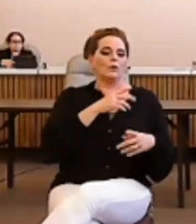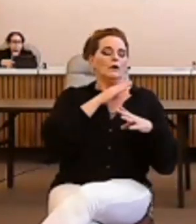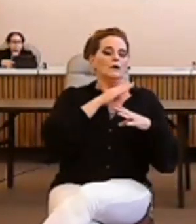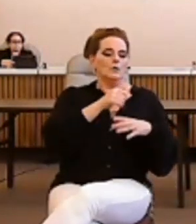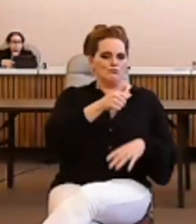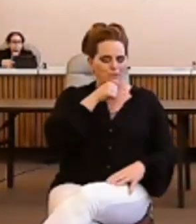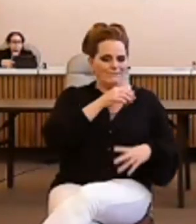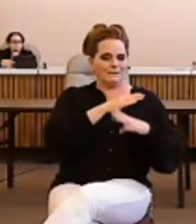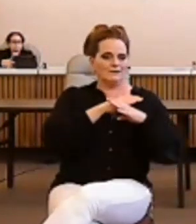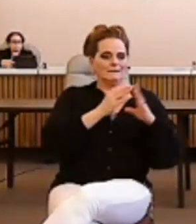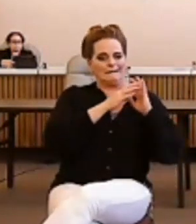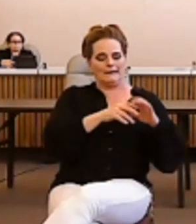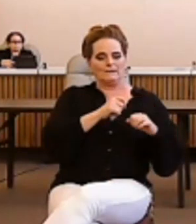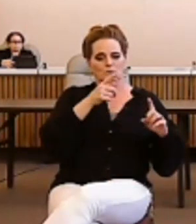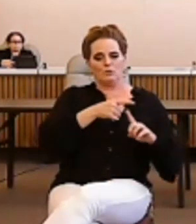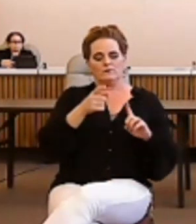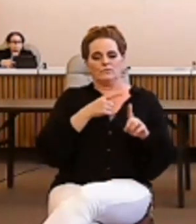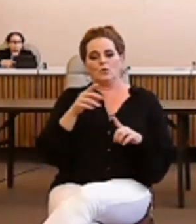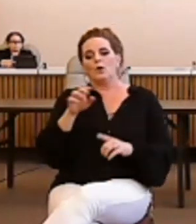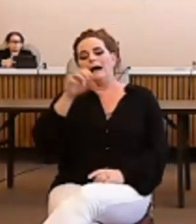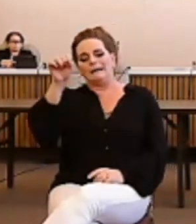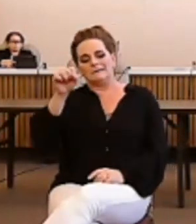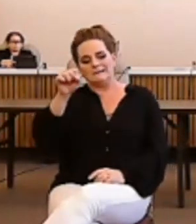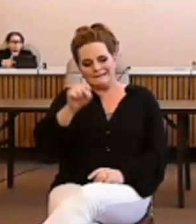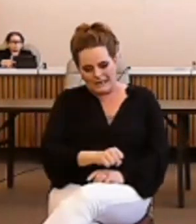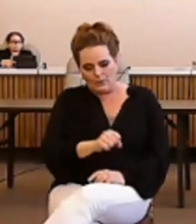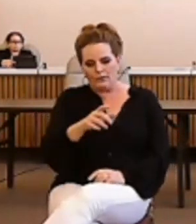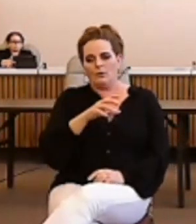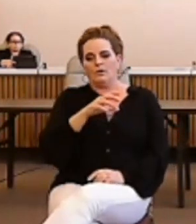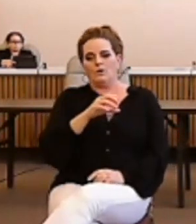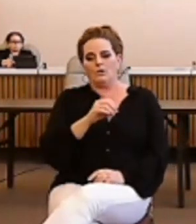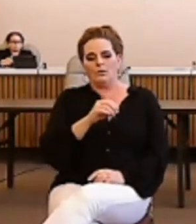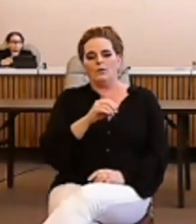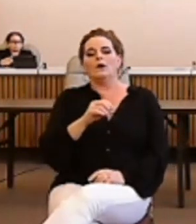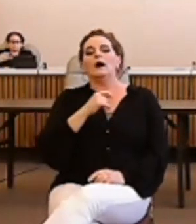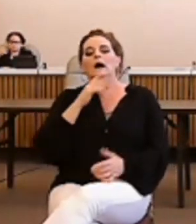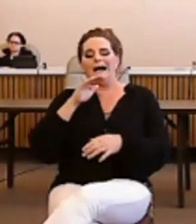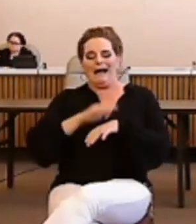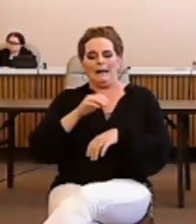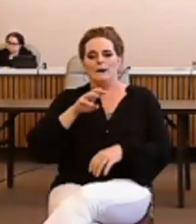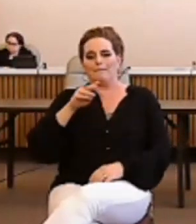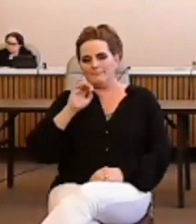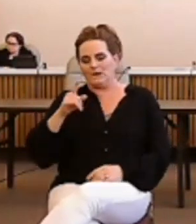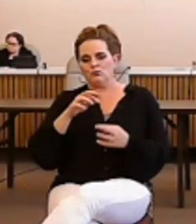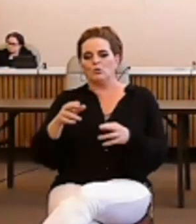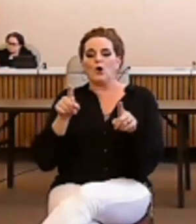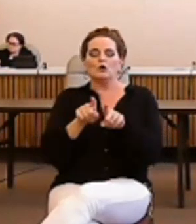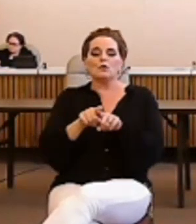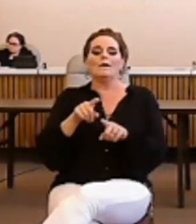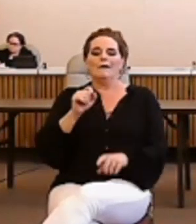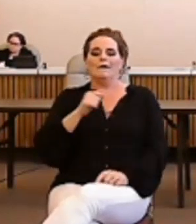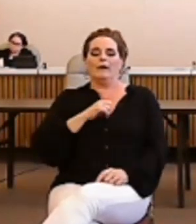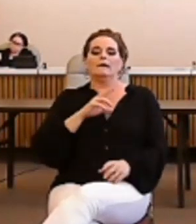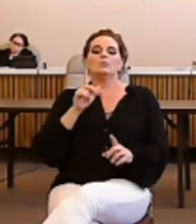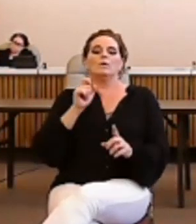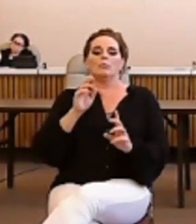the new sanitary sewer being run south from Lehigh Station Road along Middle Road. In addition, the applicant shall provide a means